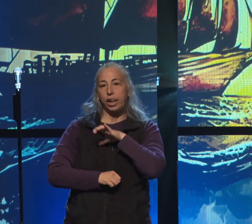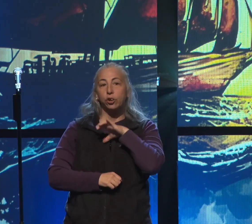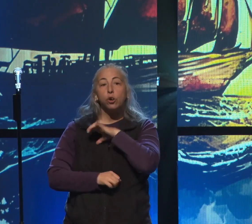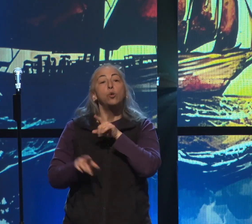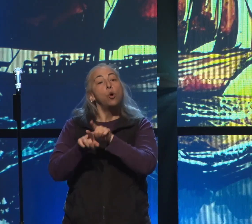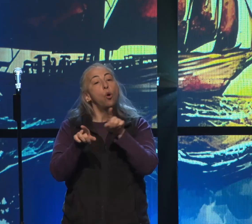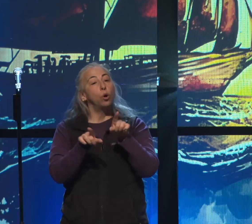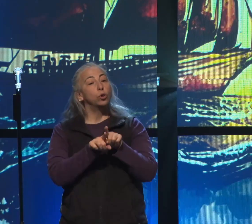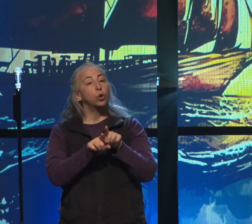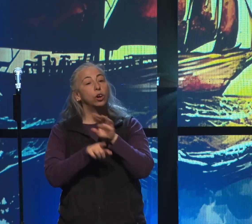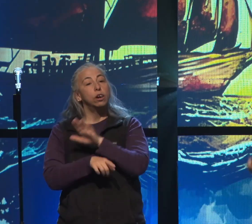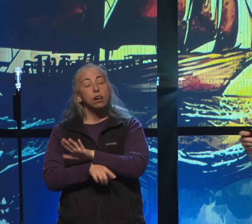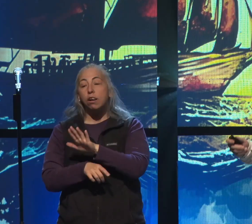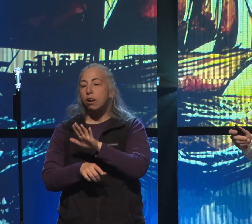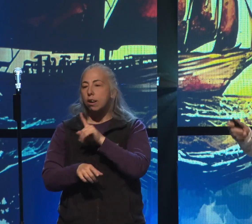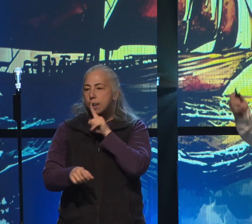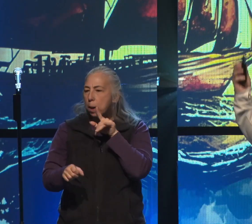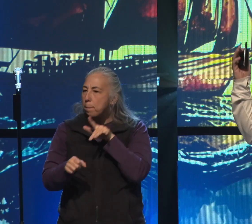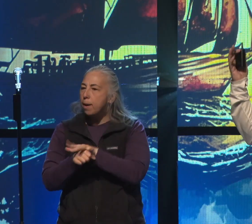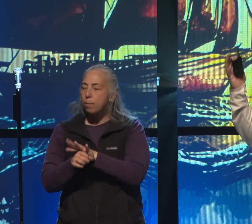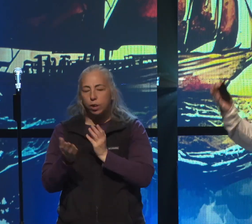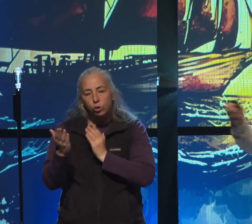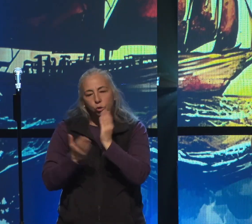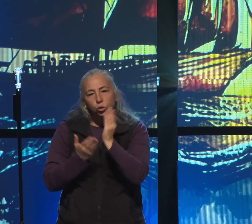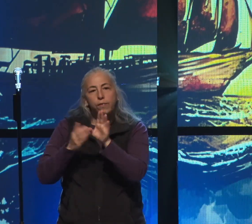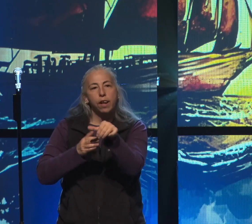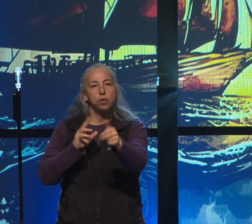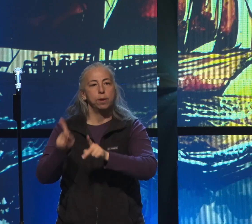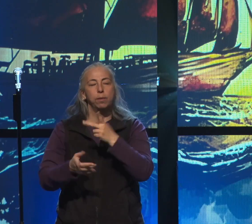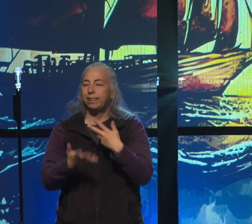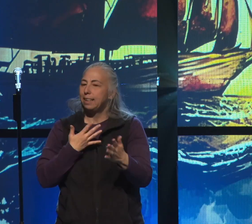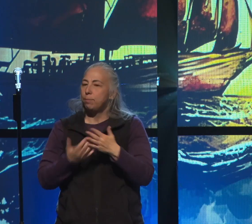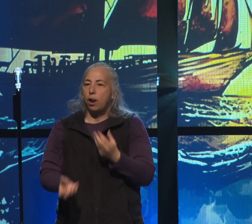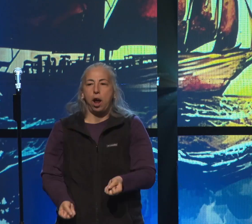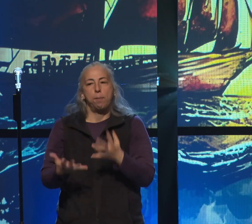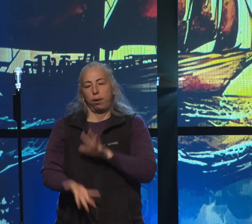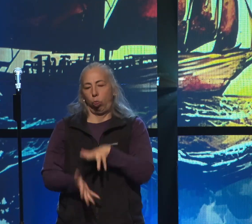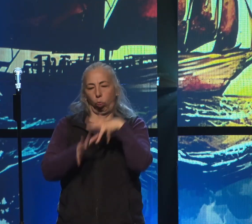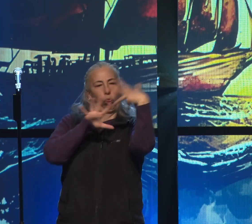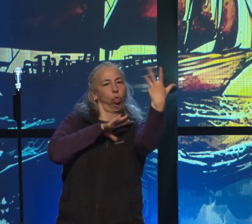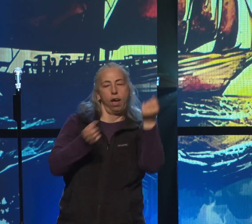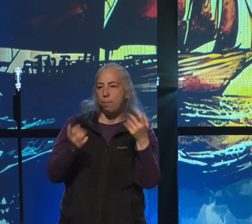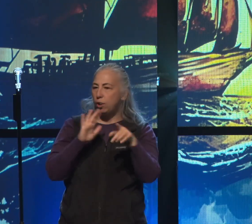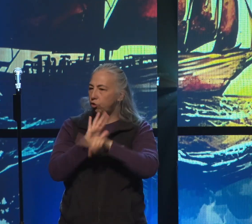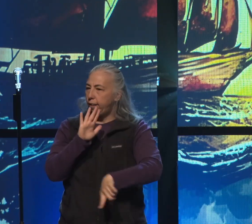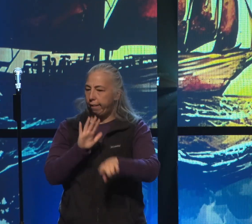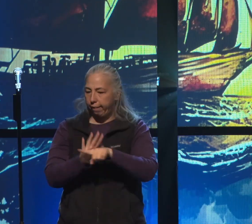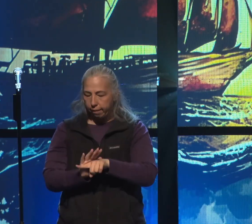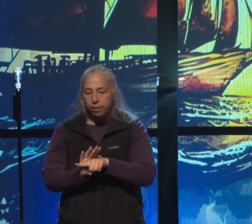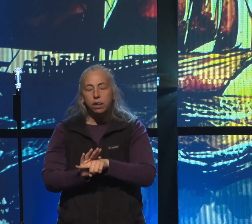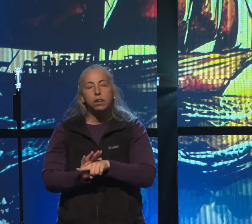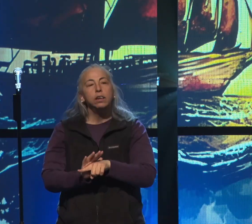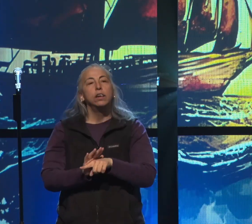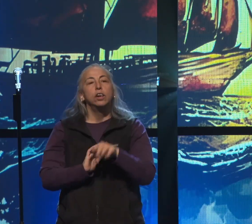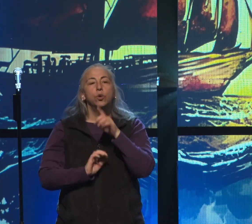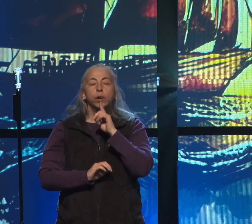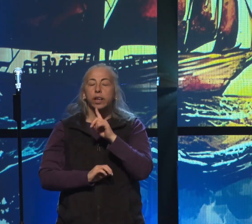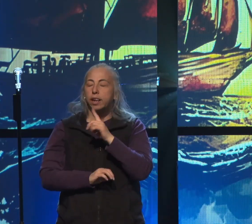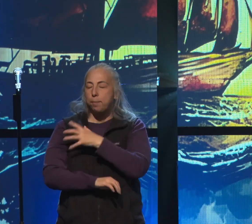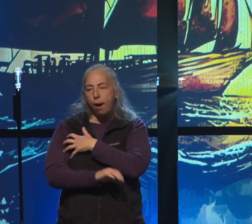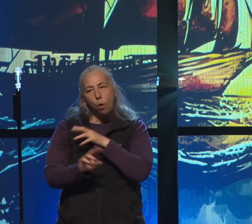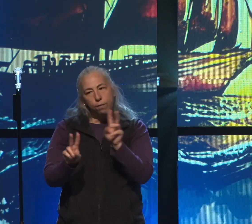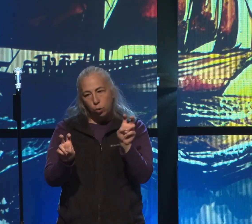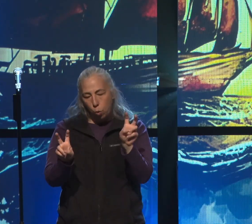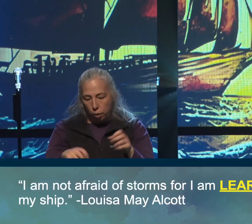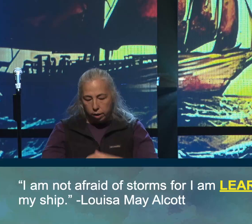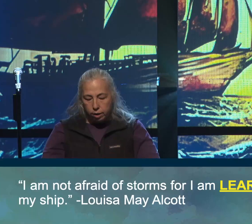commitment to serve other people, even in the face of adversity. And this is what she said. It's such a powerful statement, such a powerful quote. She